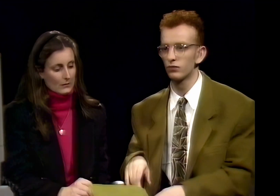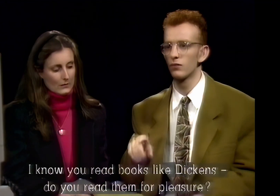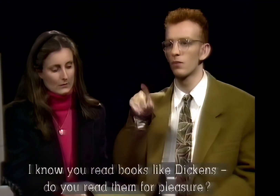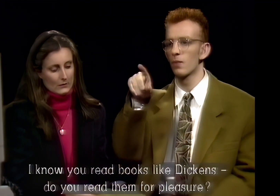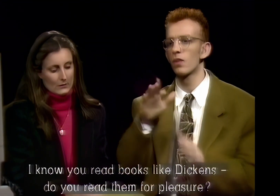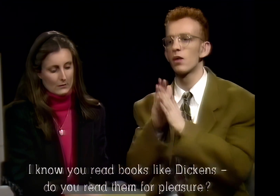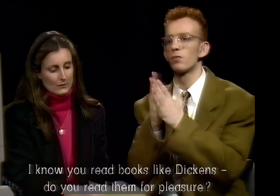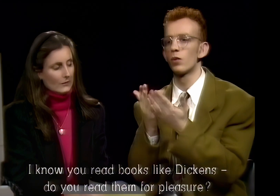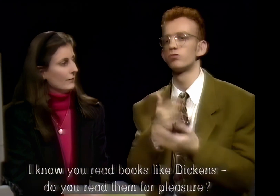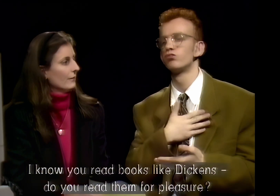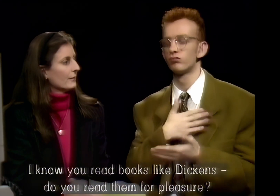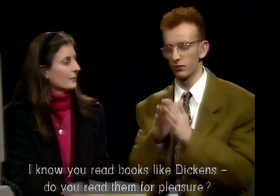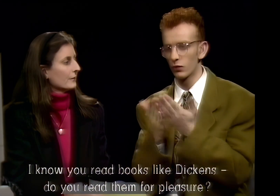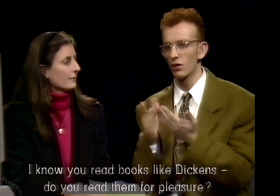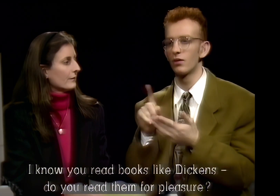signs meant.